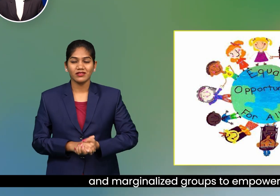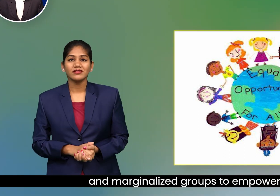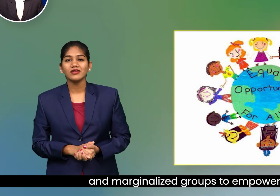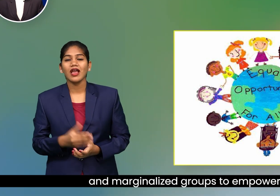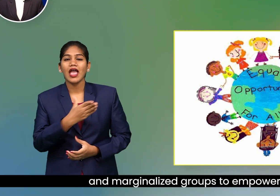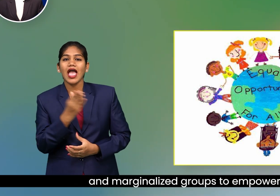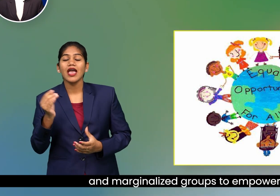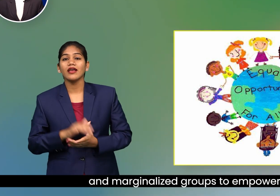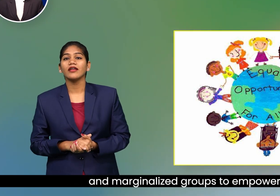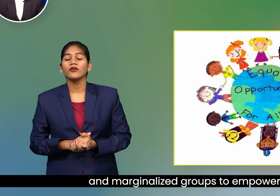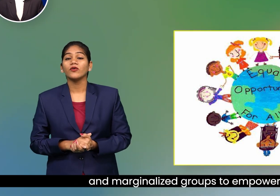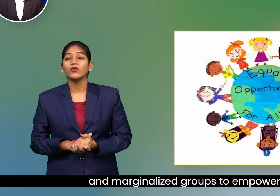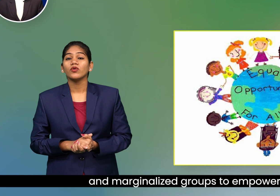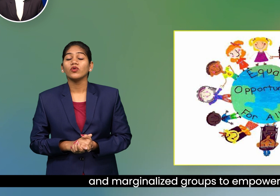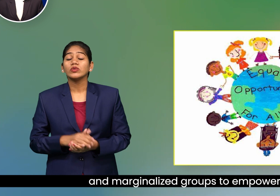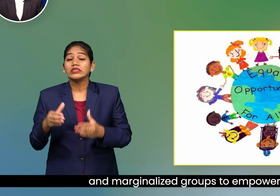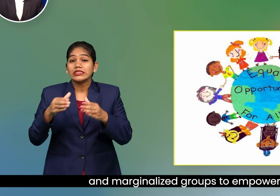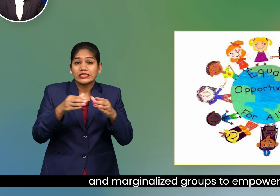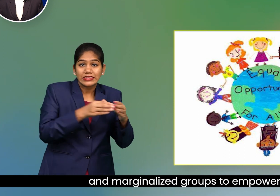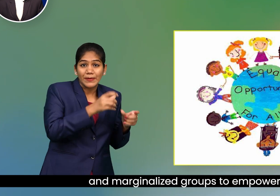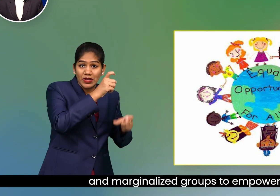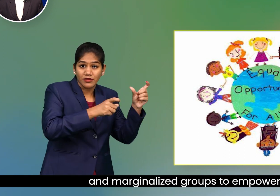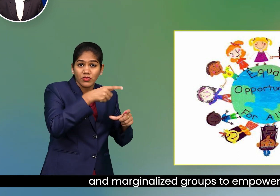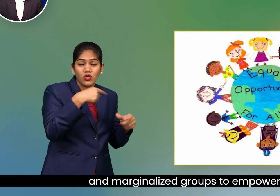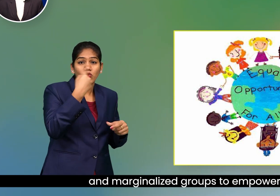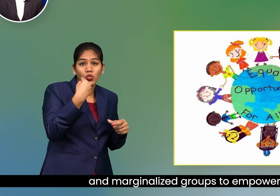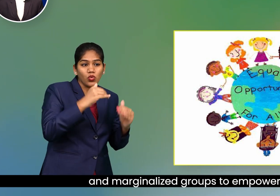and marginalized groups to empower them.